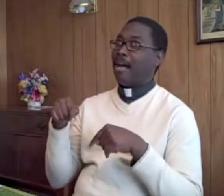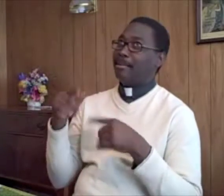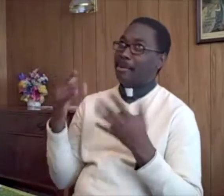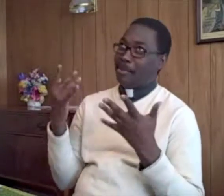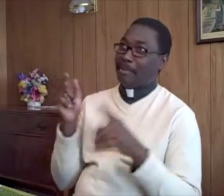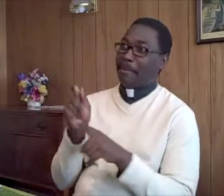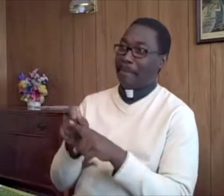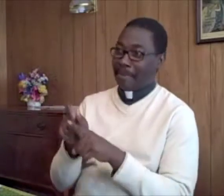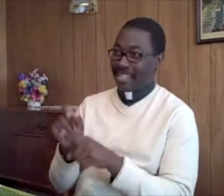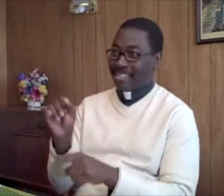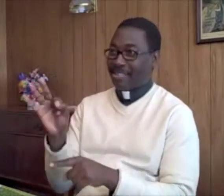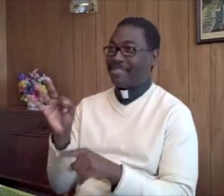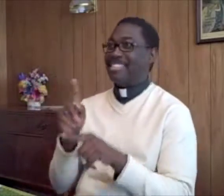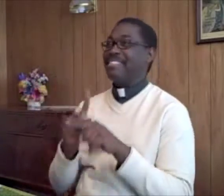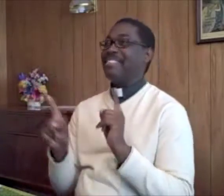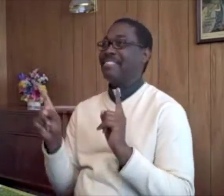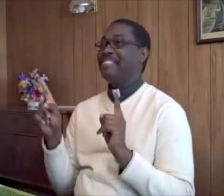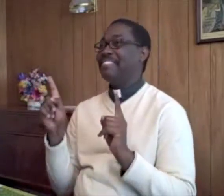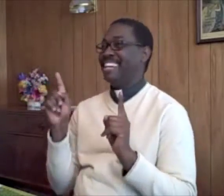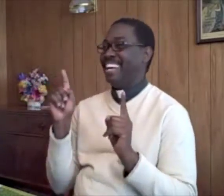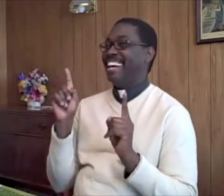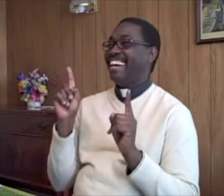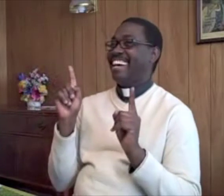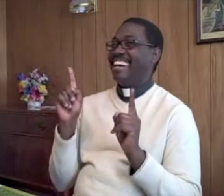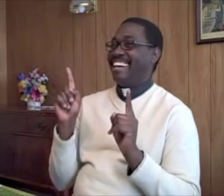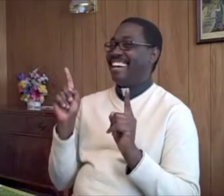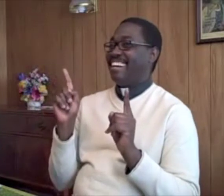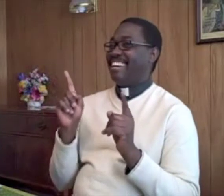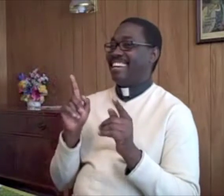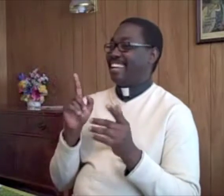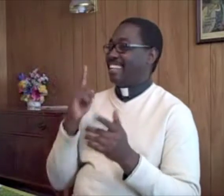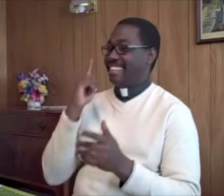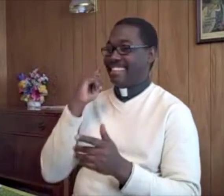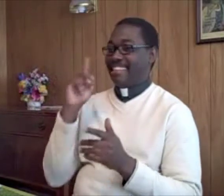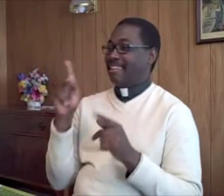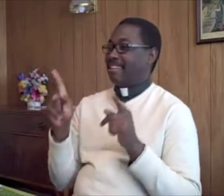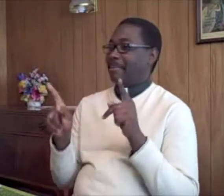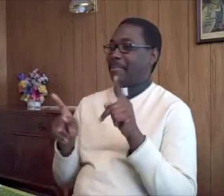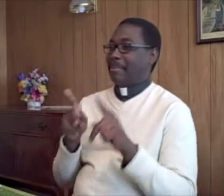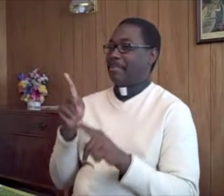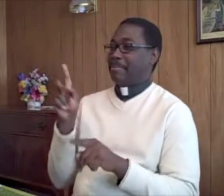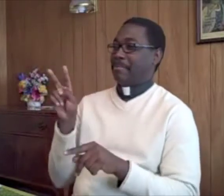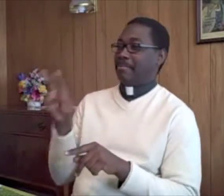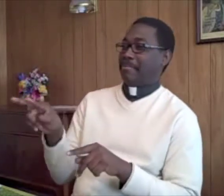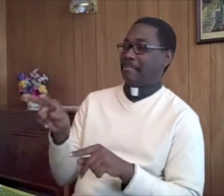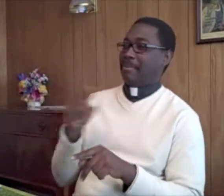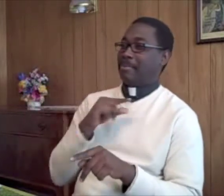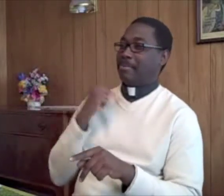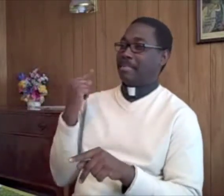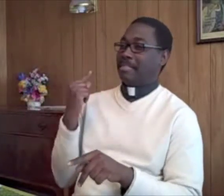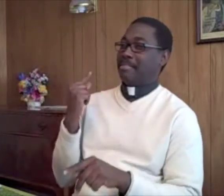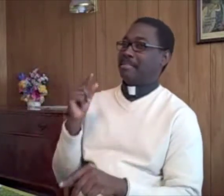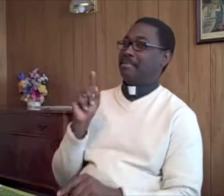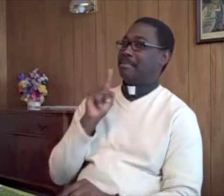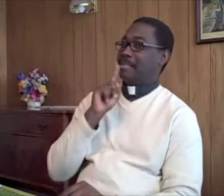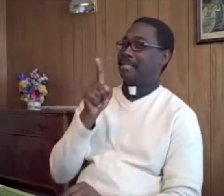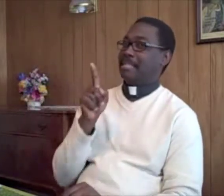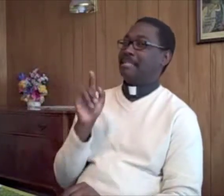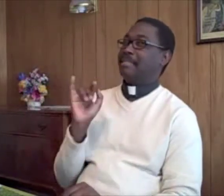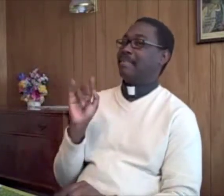priests have in current times. I'm not trying to pick on us as priests, but the way people are